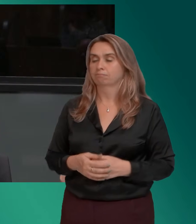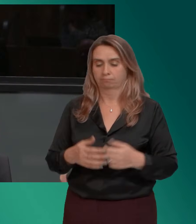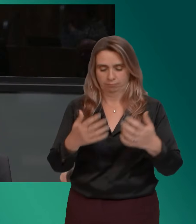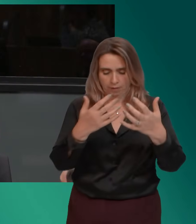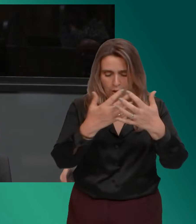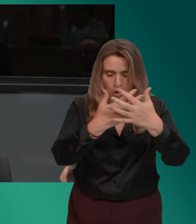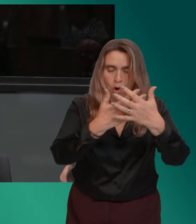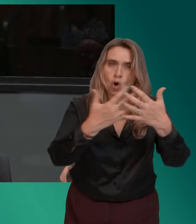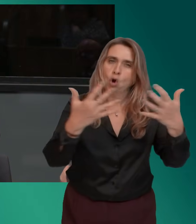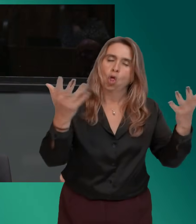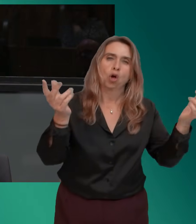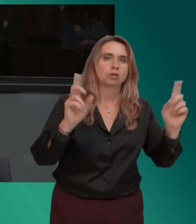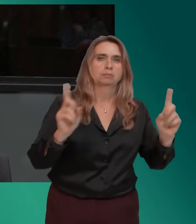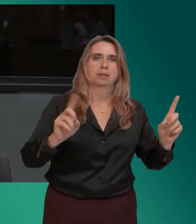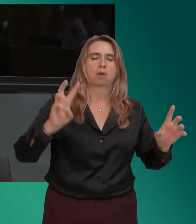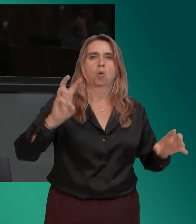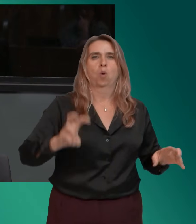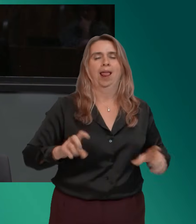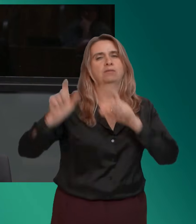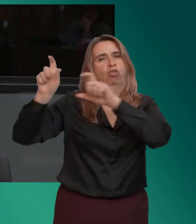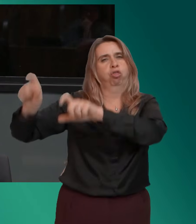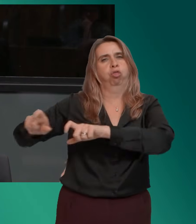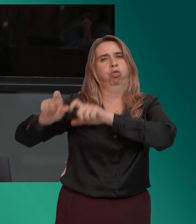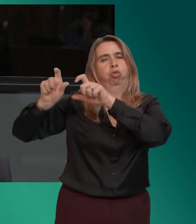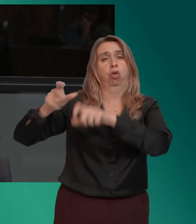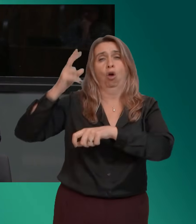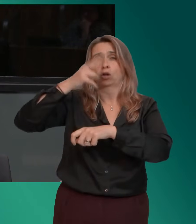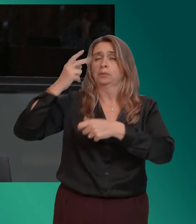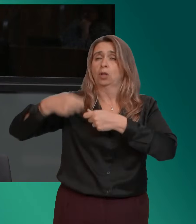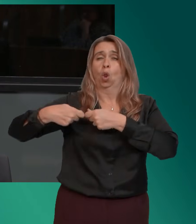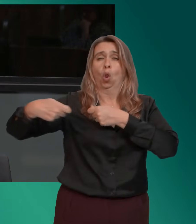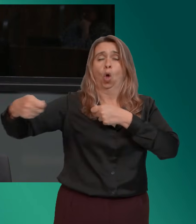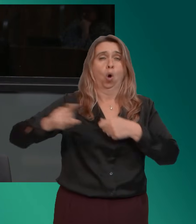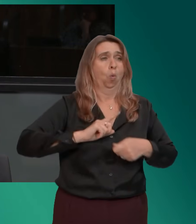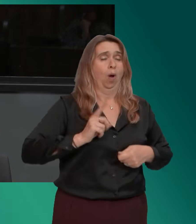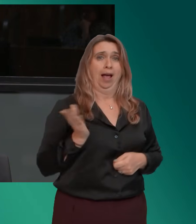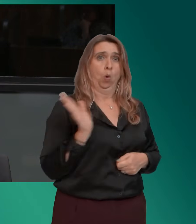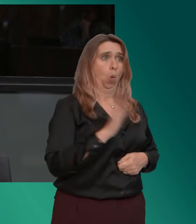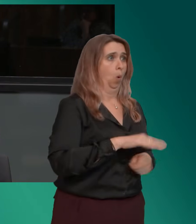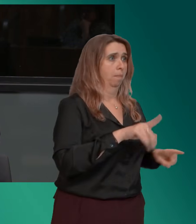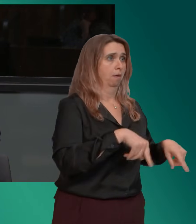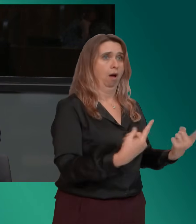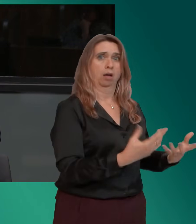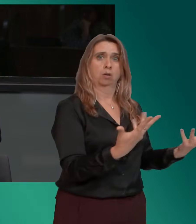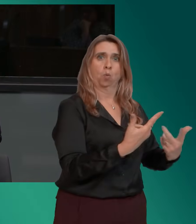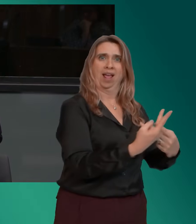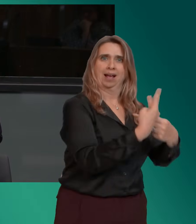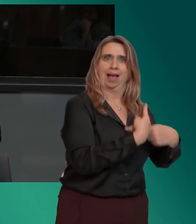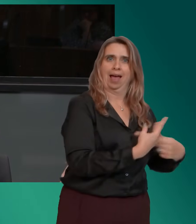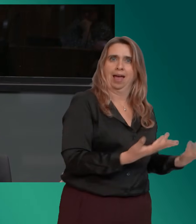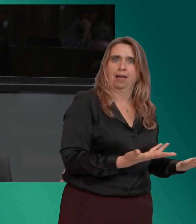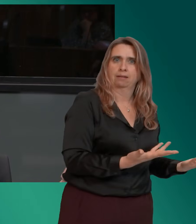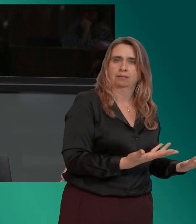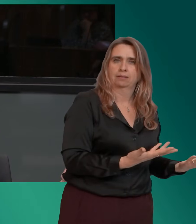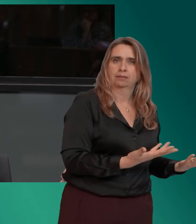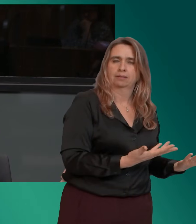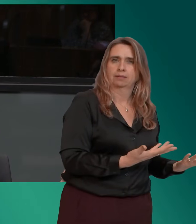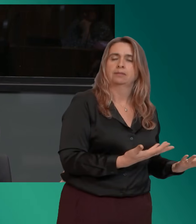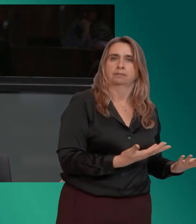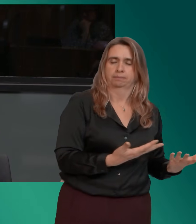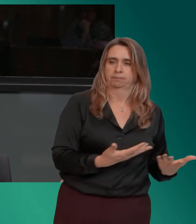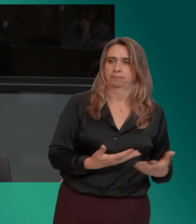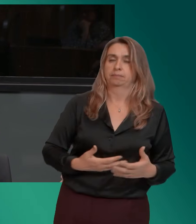Wales stuck in hospitals because of the lack of social care. Now, to make sure our social